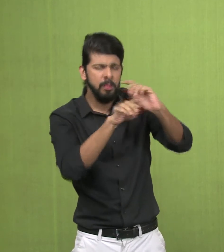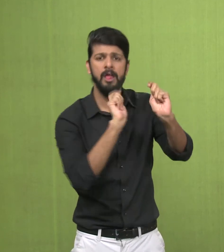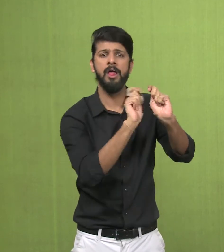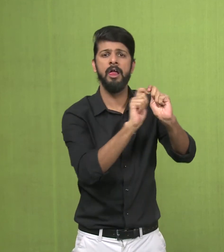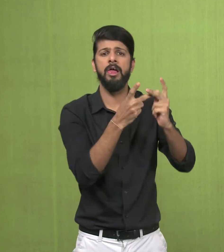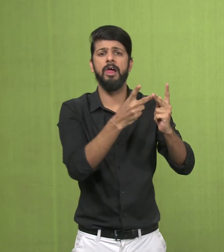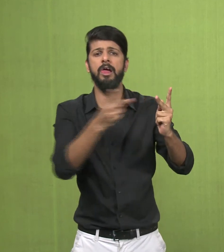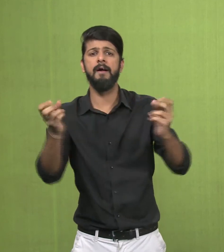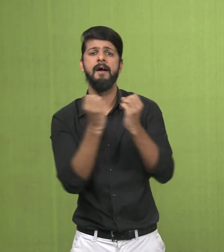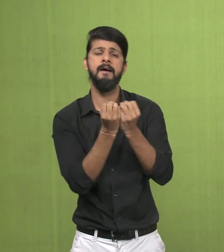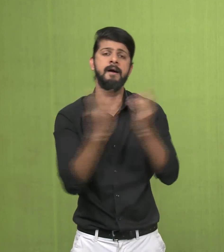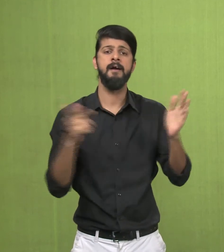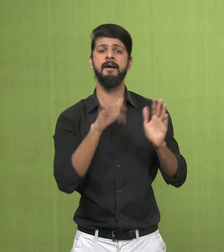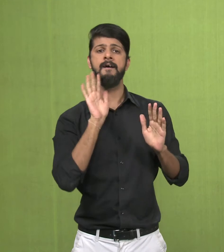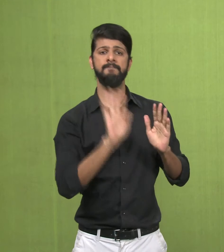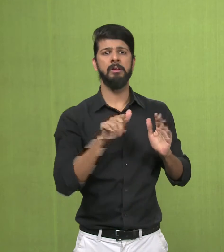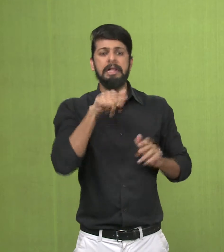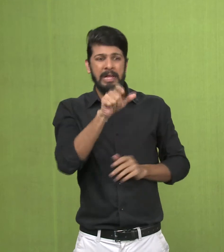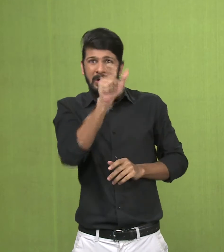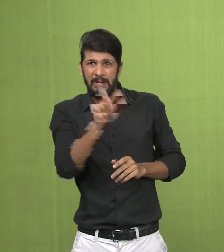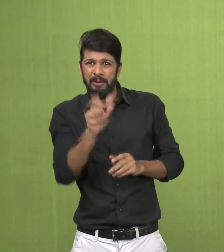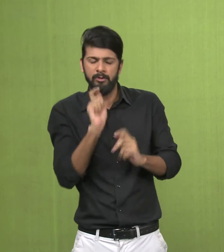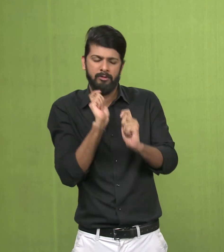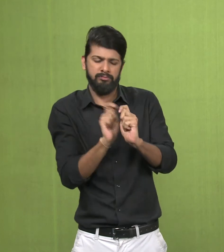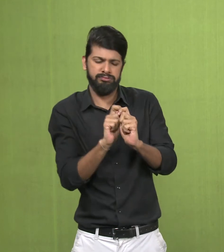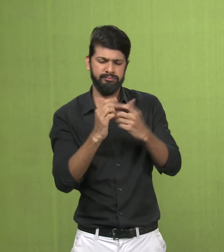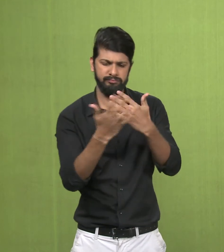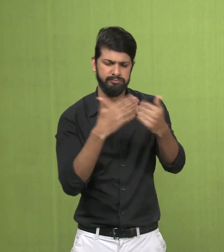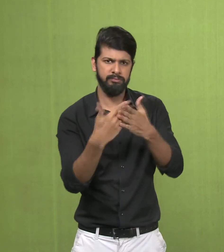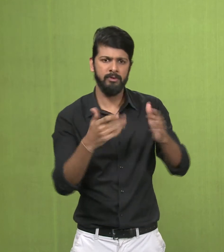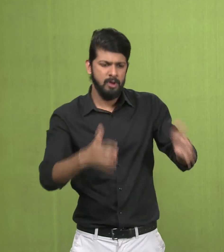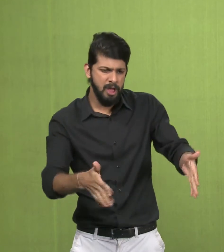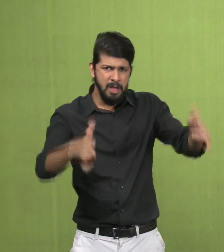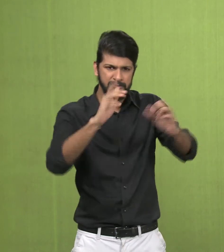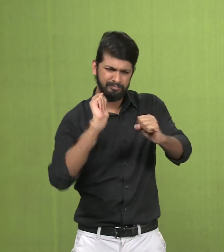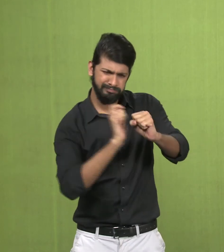Many stupas and many cave temples have exquisite collection of sculptures,